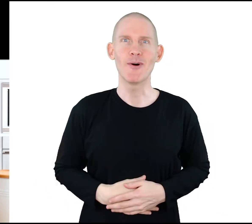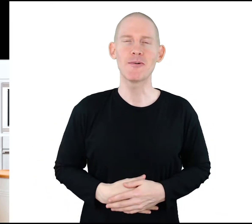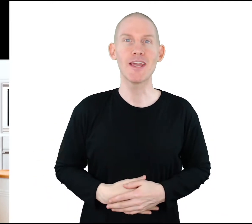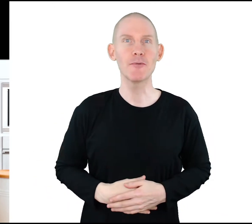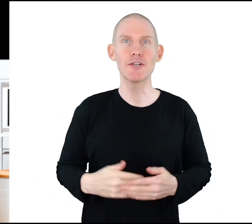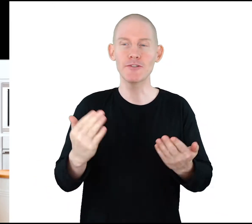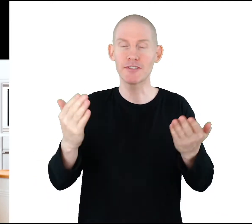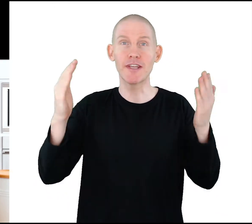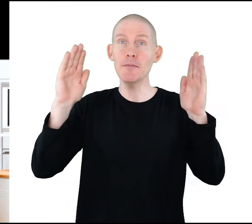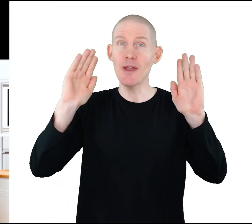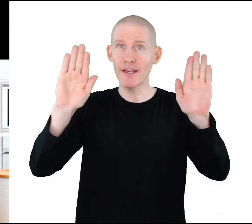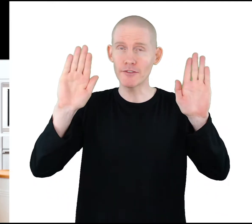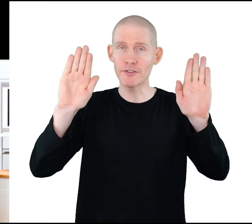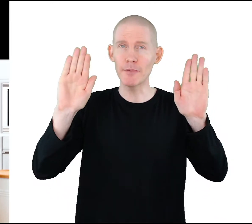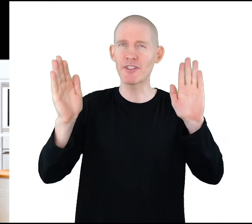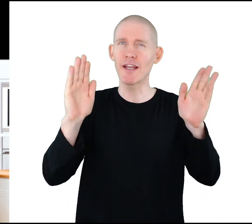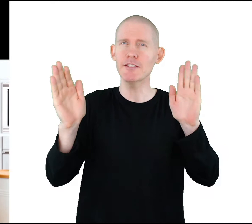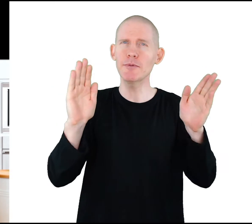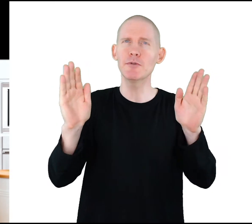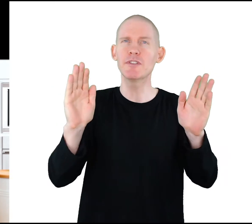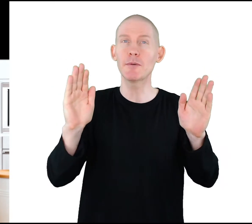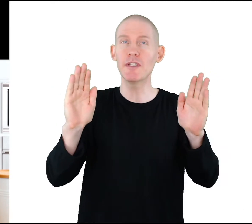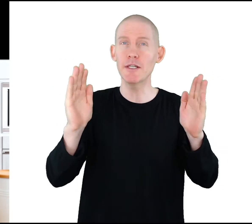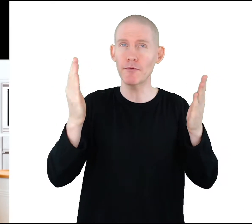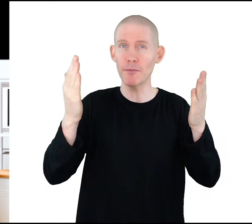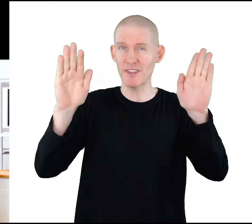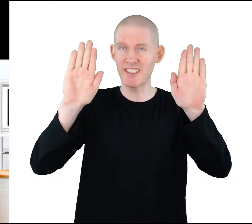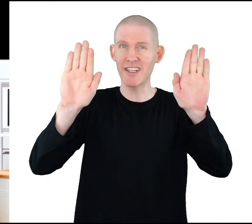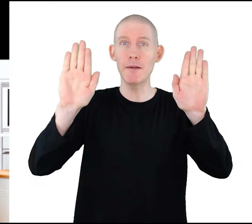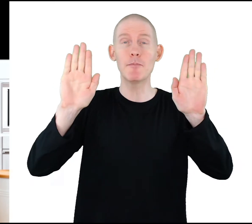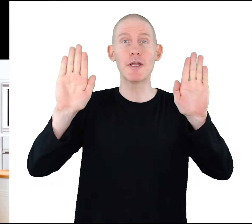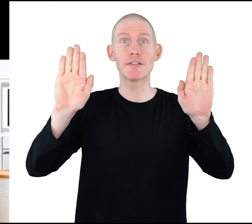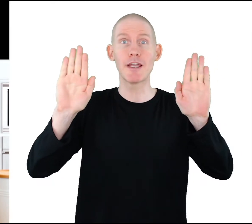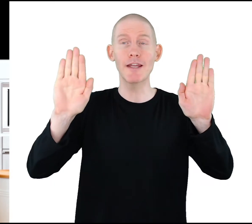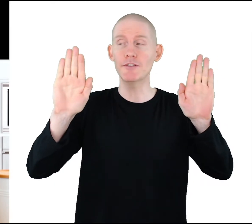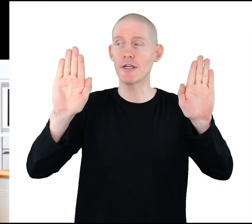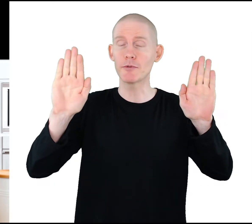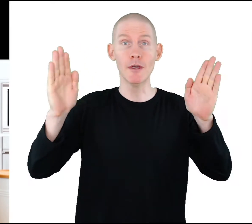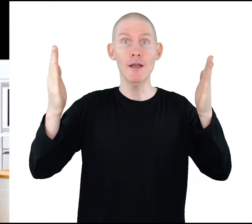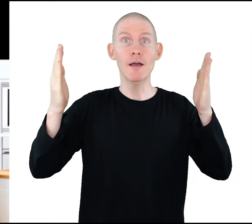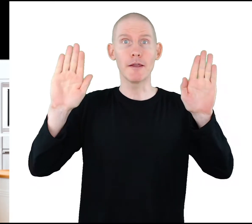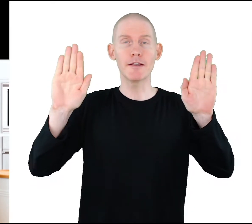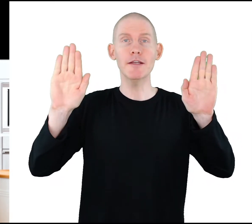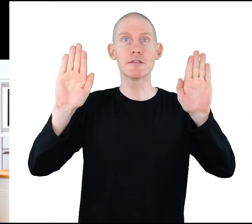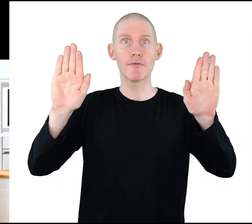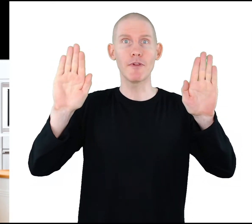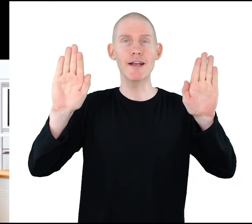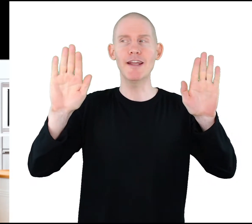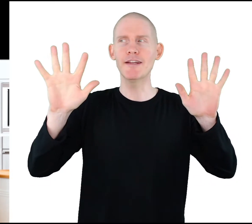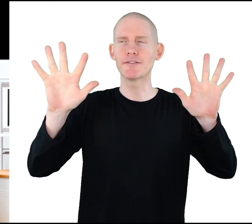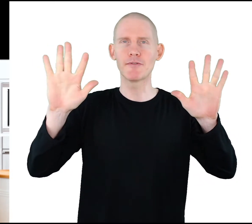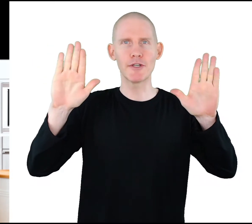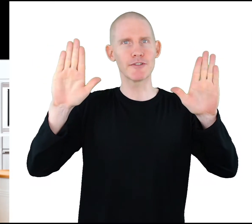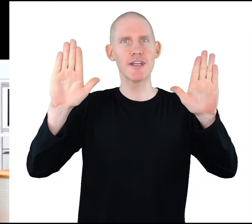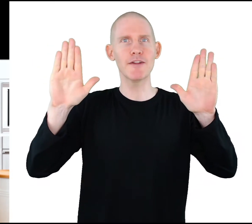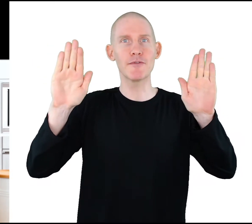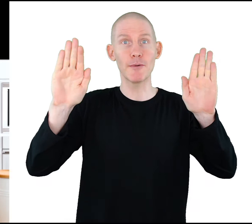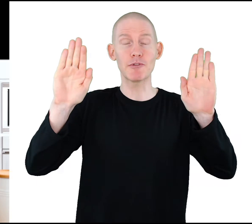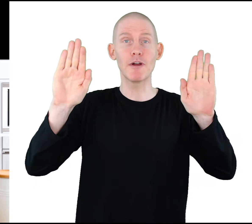Okay, we're going to use the same hand shapes. The hands will be doing something different, but the same basic hand shapes. Like this, flat hands, fingers together, thumbs